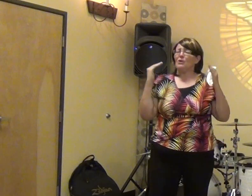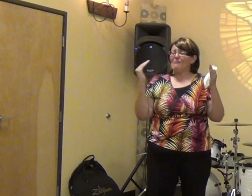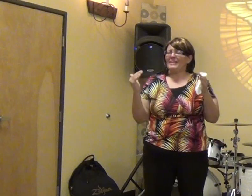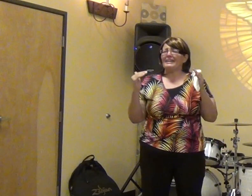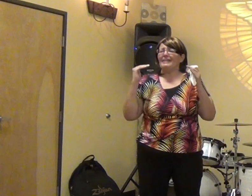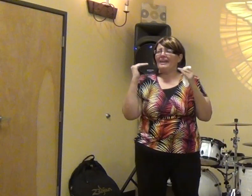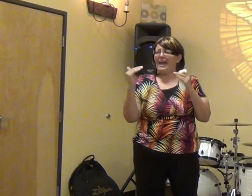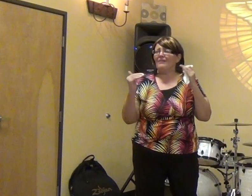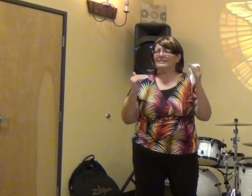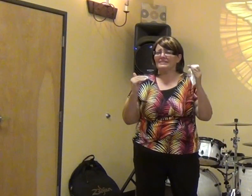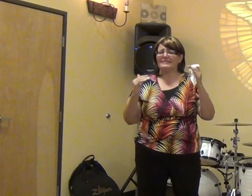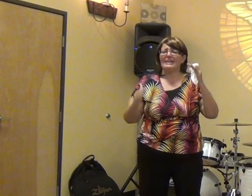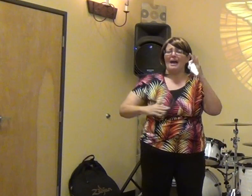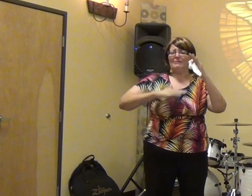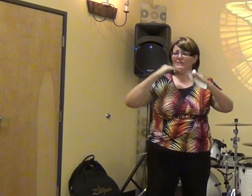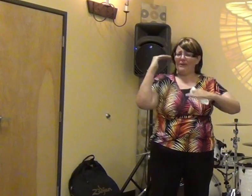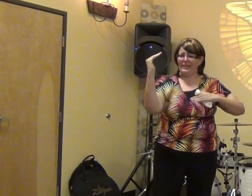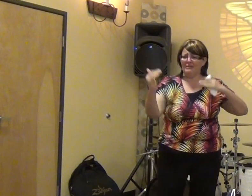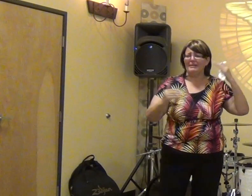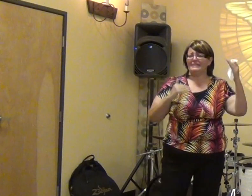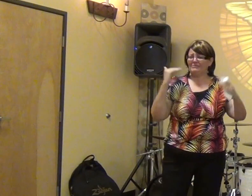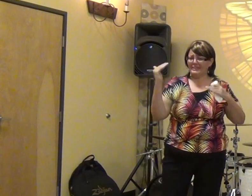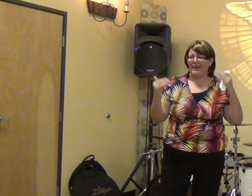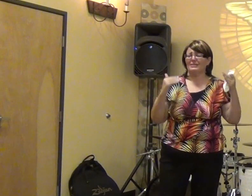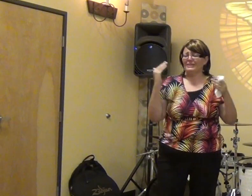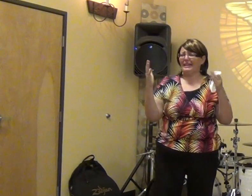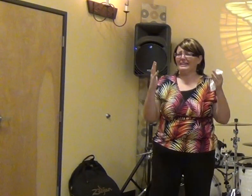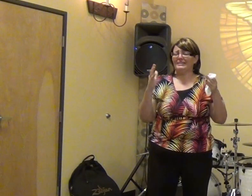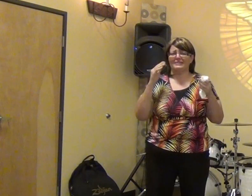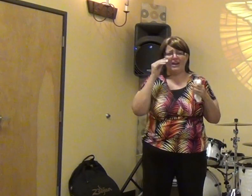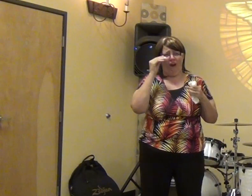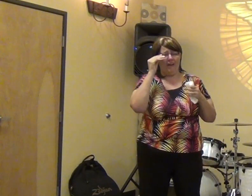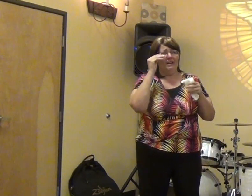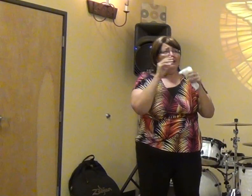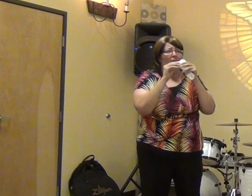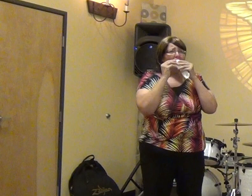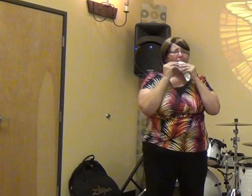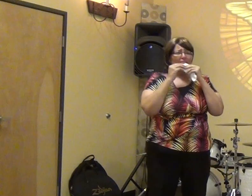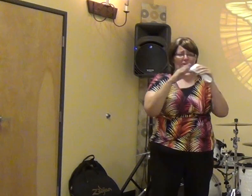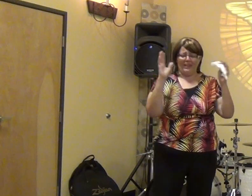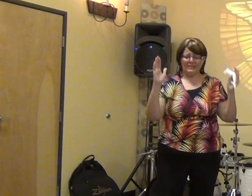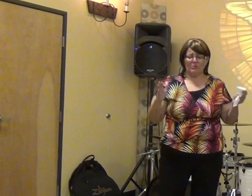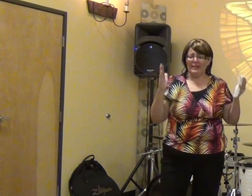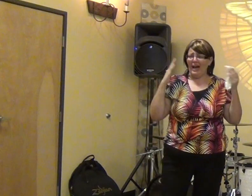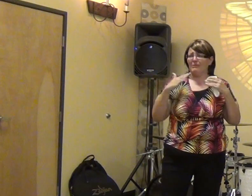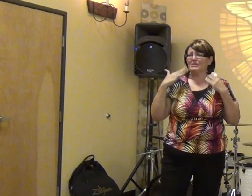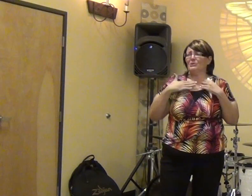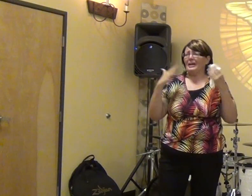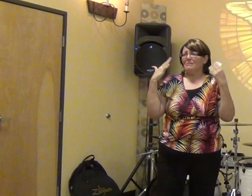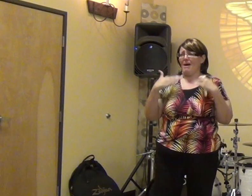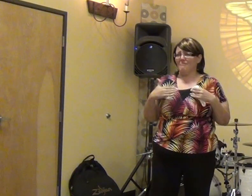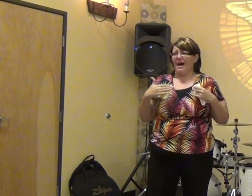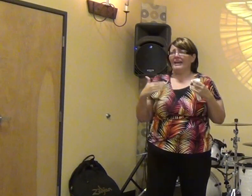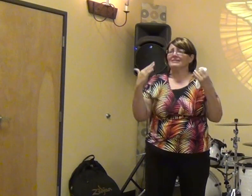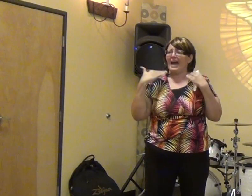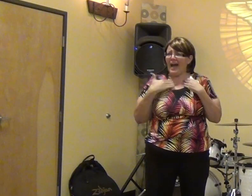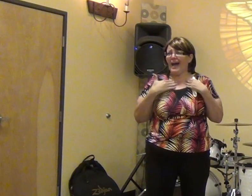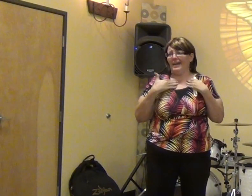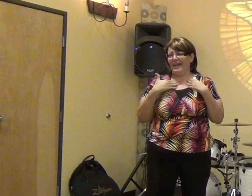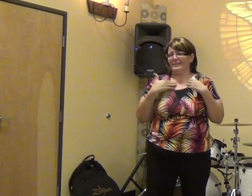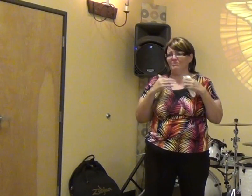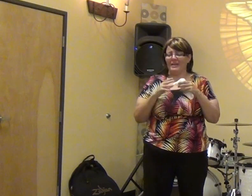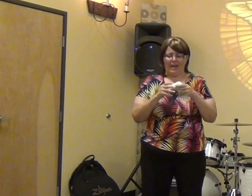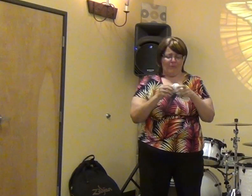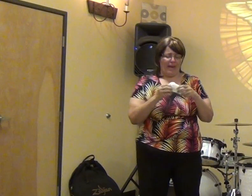And so I'm thinking that now this is the time to start getting myself together so I can get this car. Okay, so that's what I was doing in my mind, because